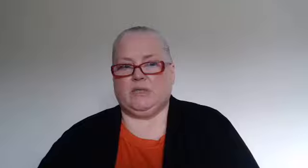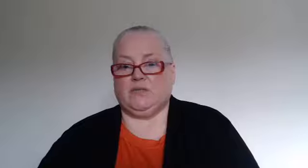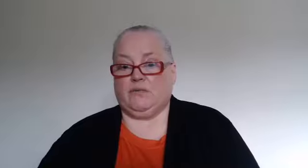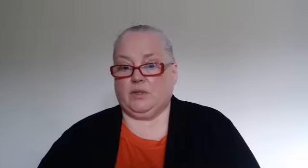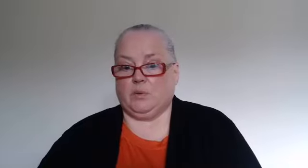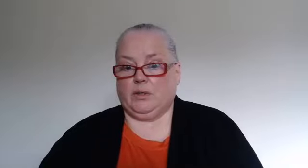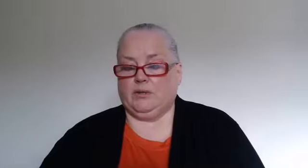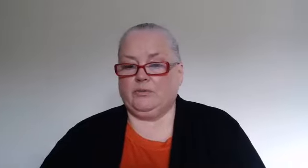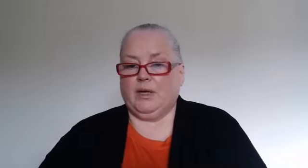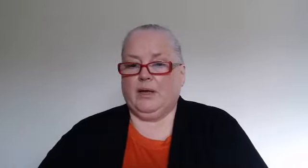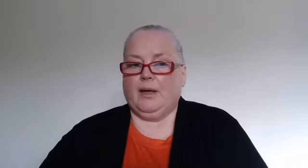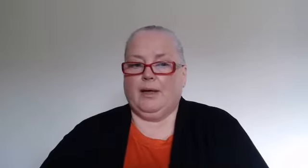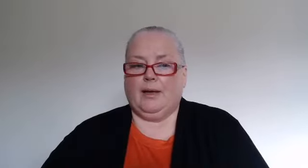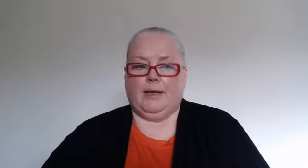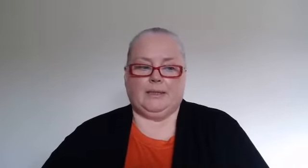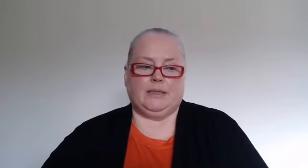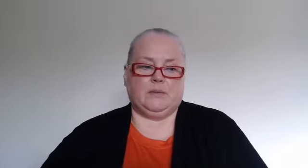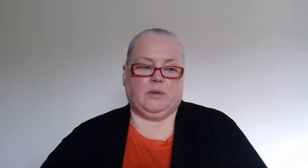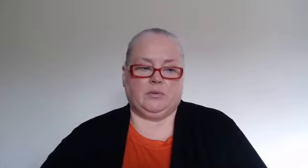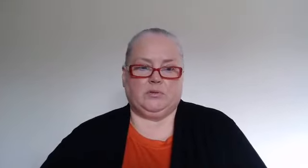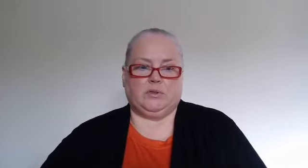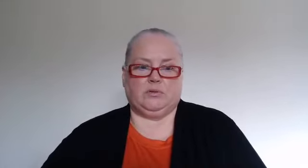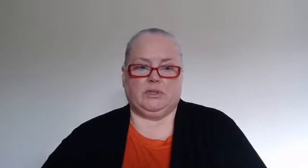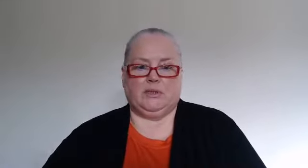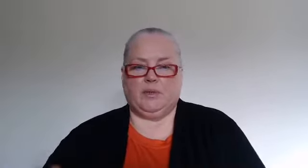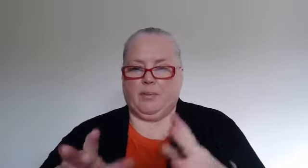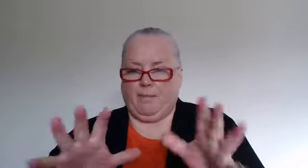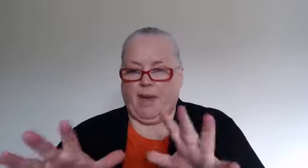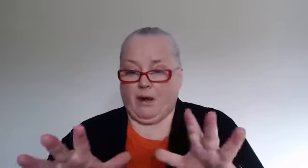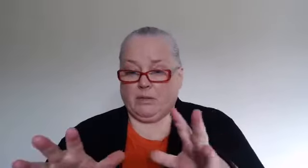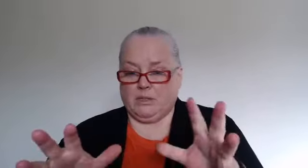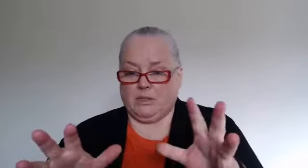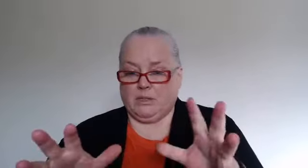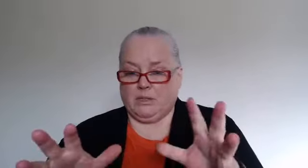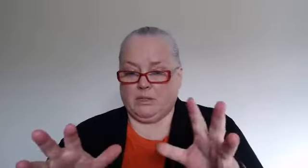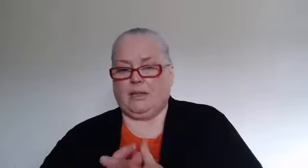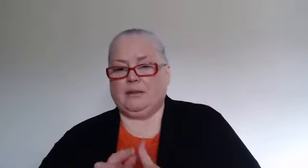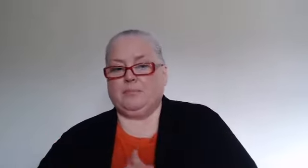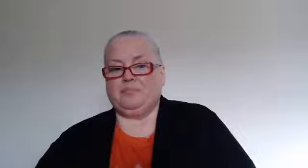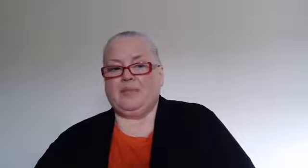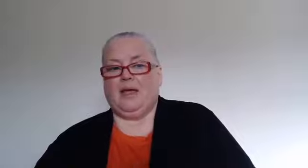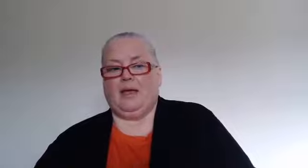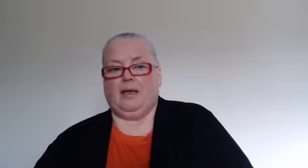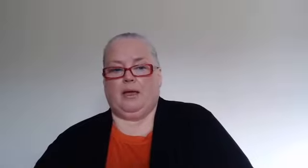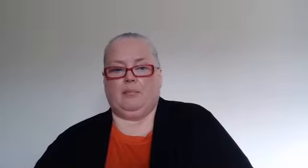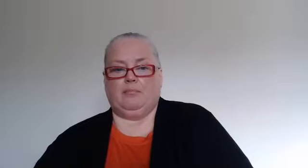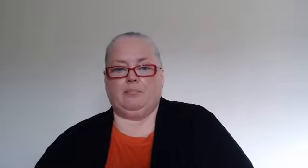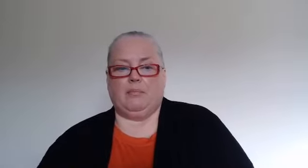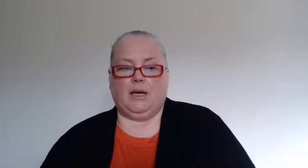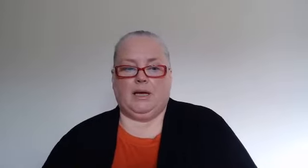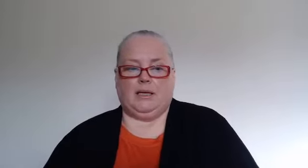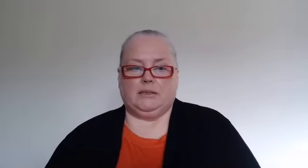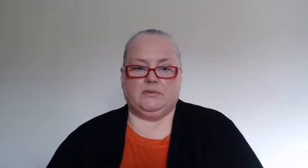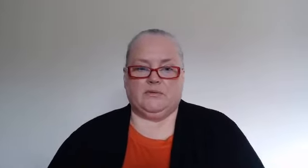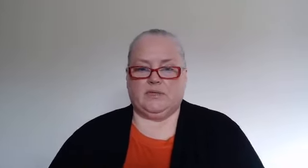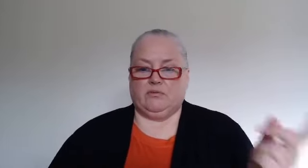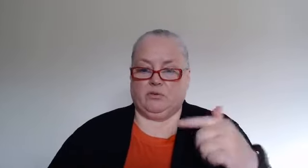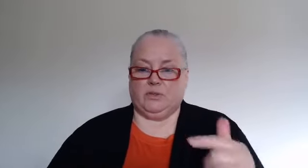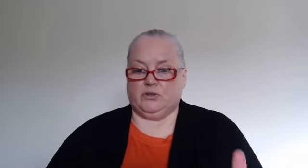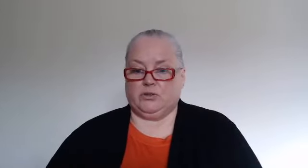this week's Facebook Live. This week I'm going to talk a little bit about parenting and mental health. And if you've seen from the